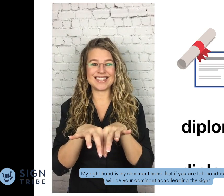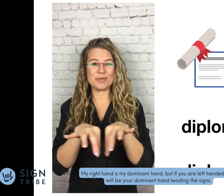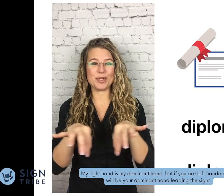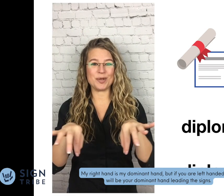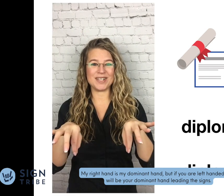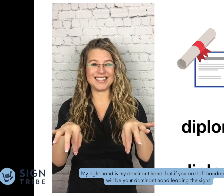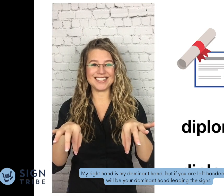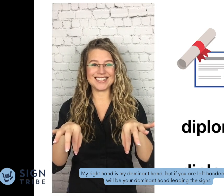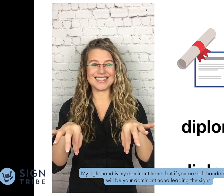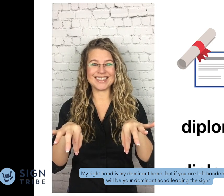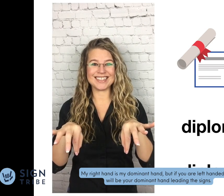Diploma.